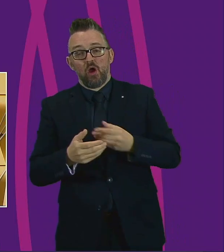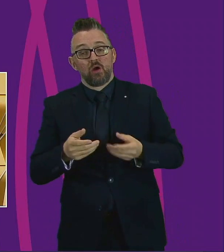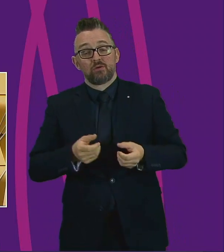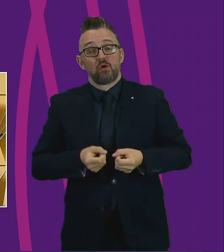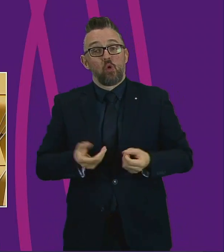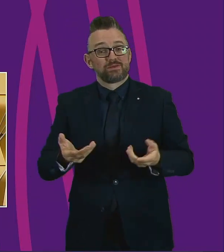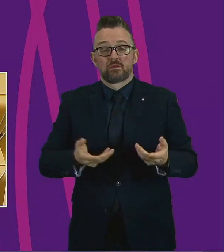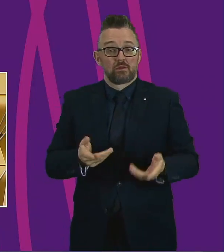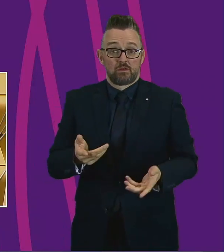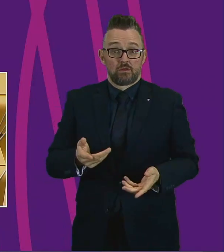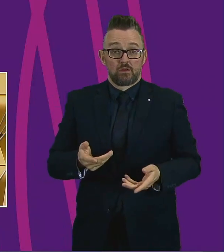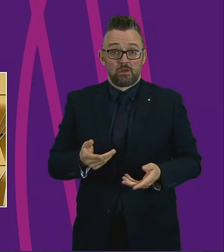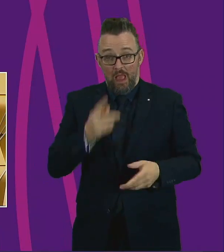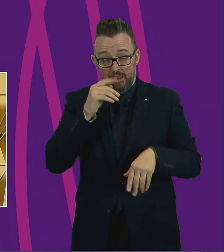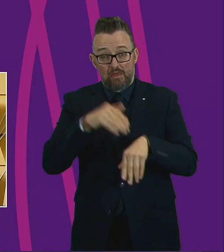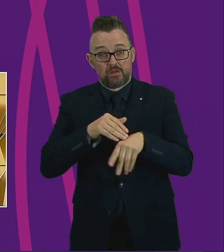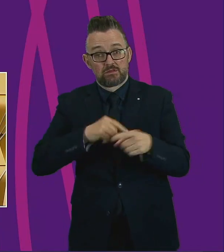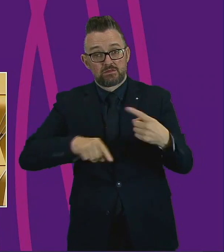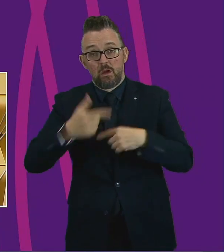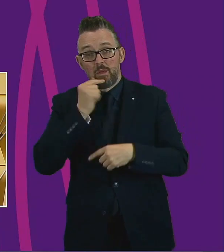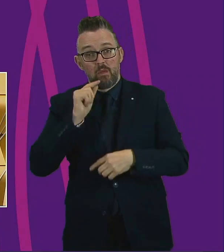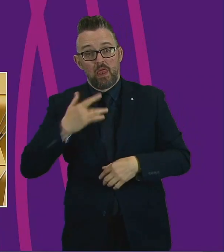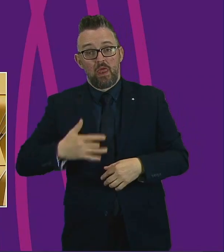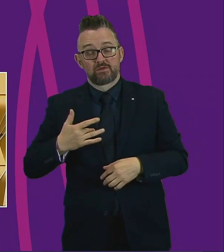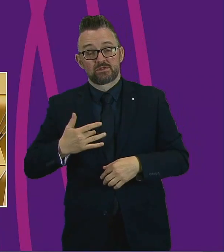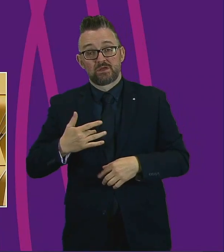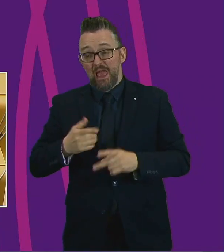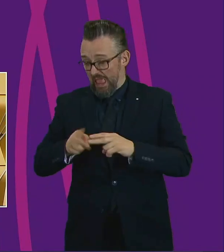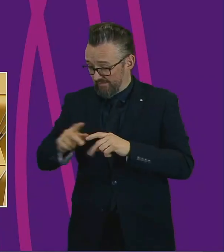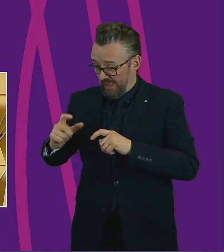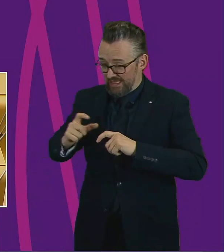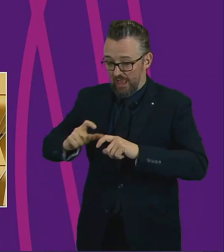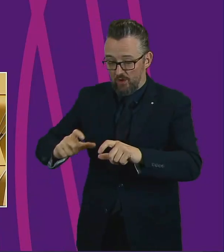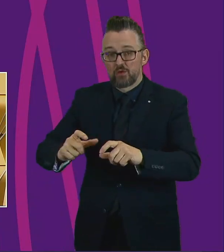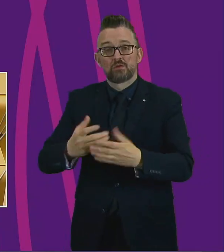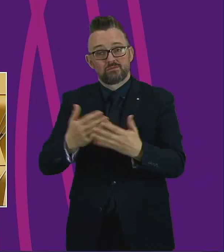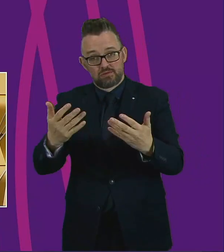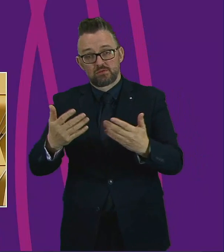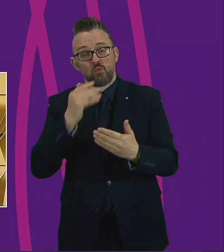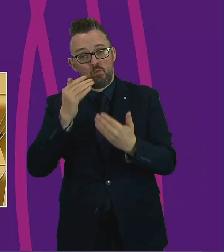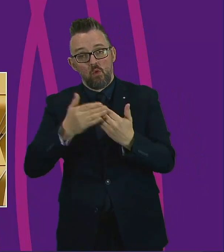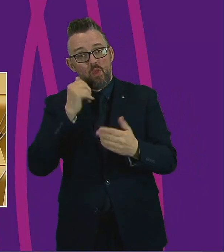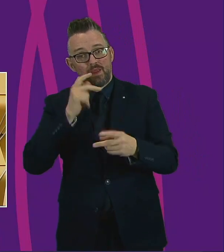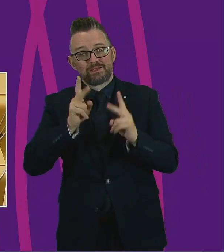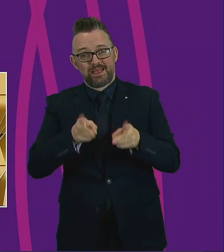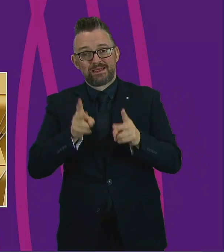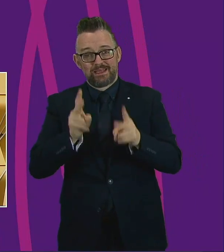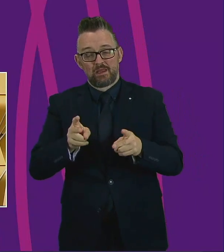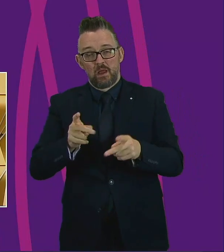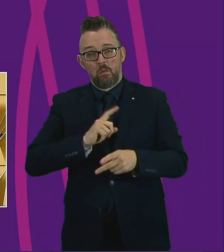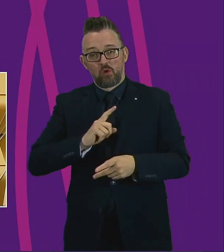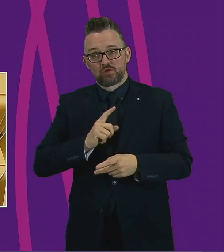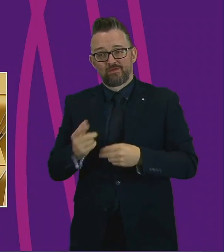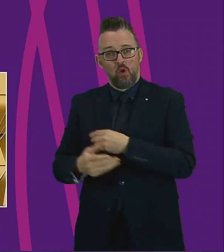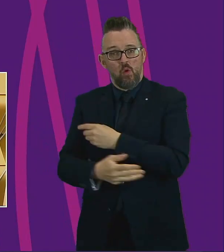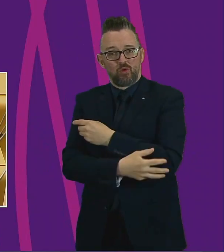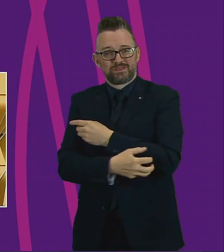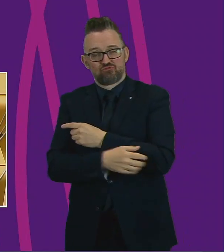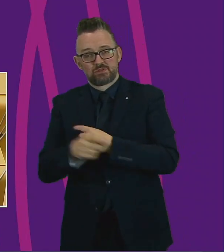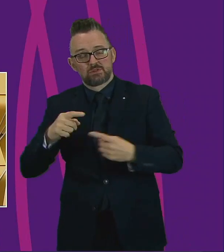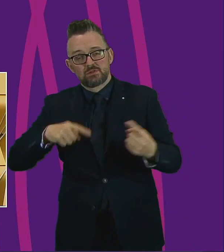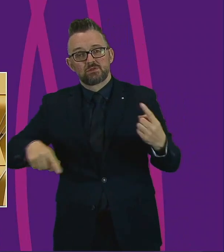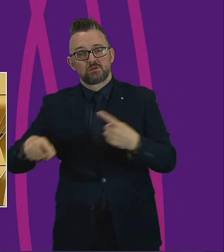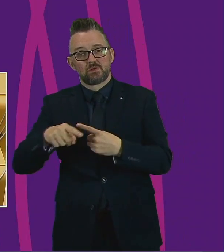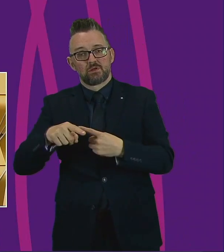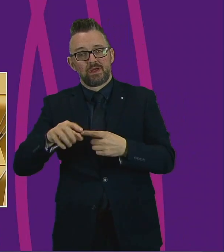those failed ideologies, then we will have more people losing their lives as a consequence of the austerity of the economic downturn in the pandemic